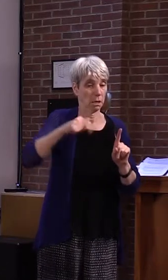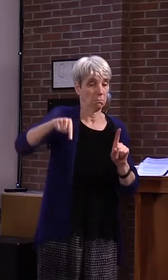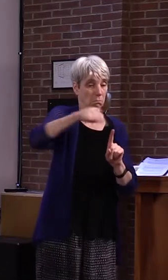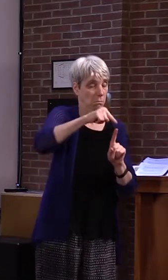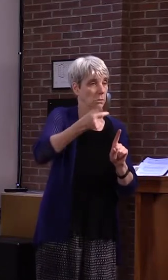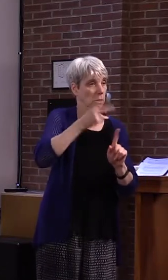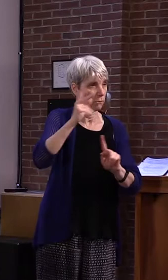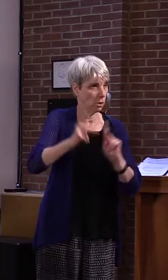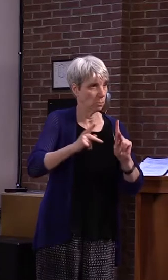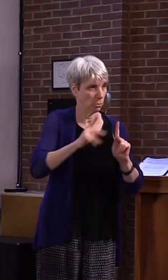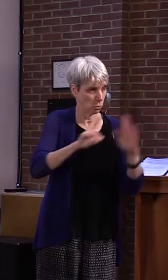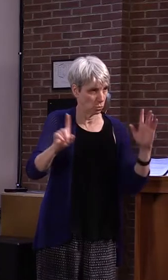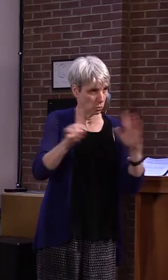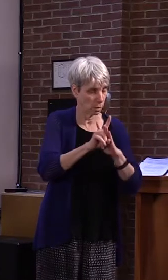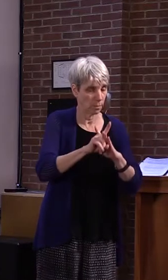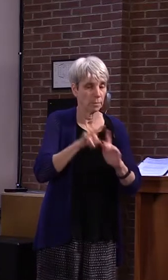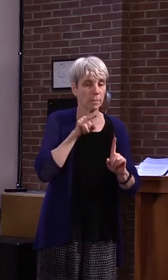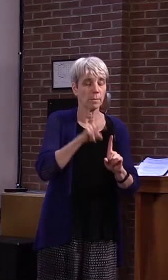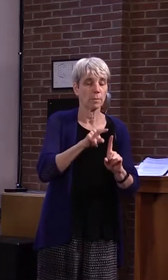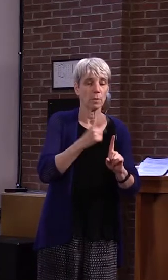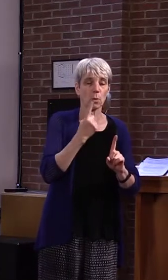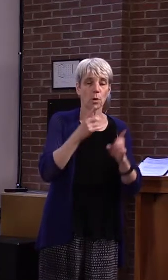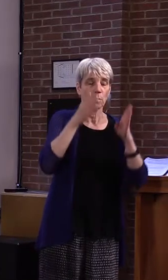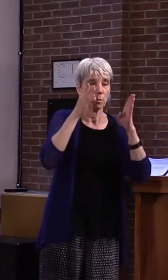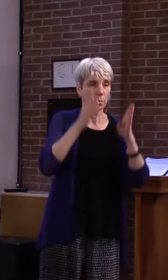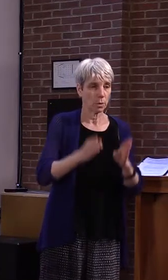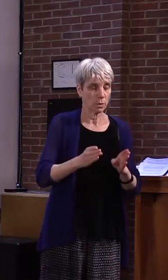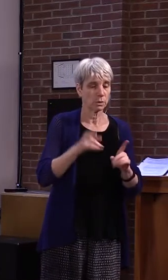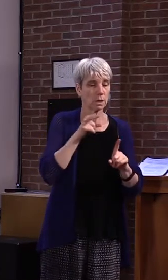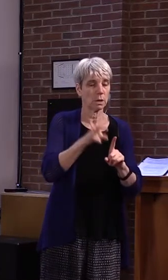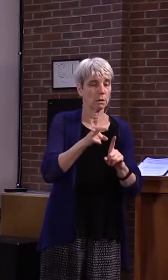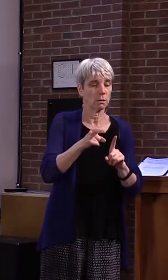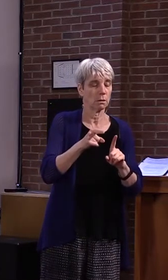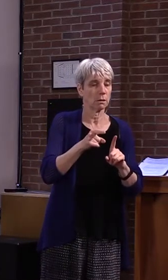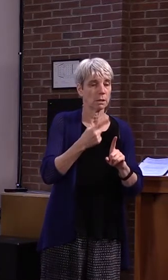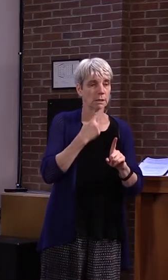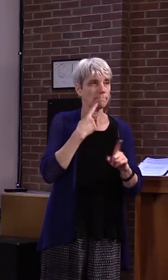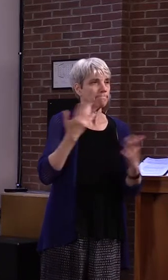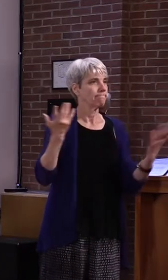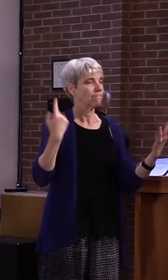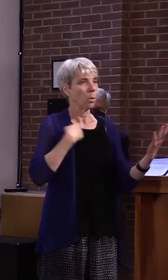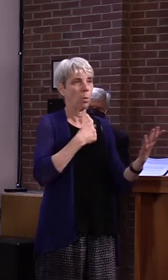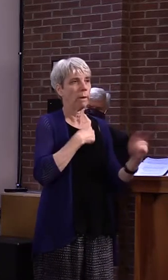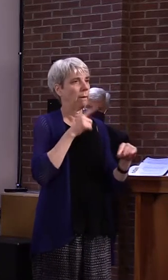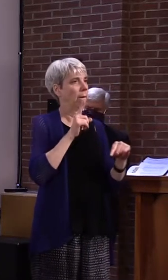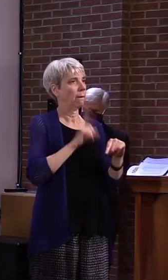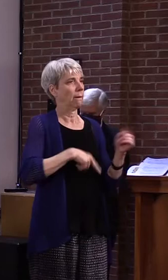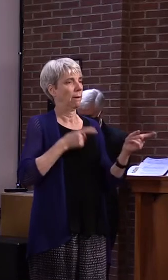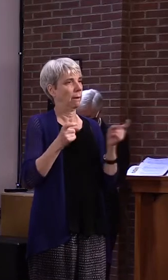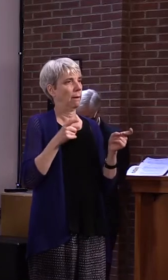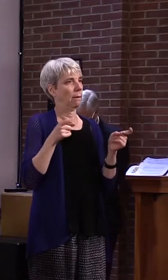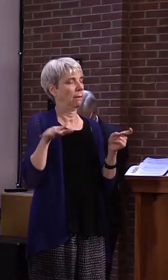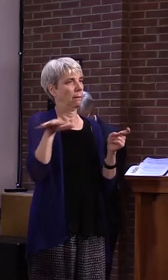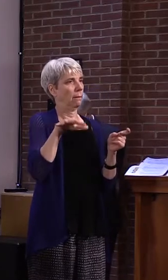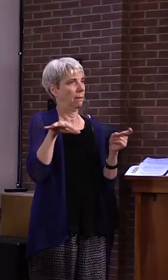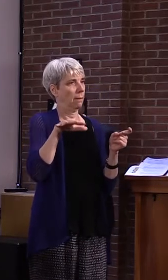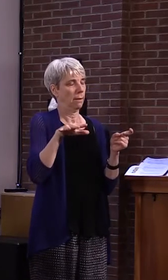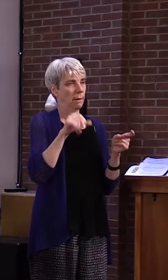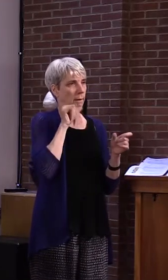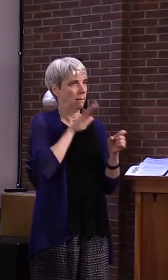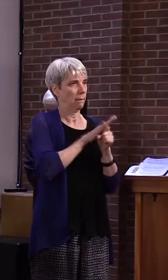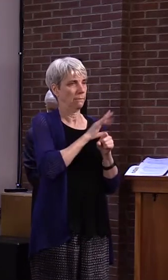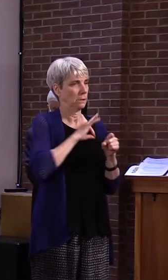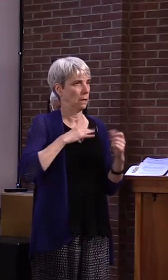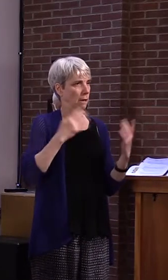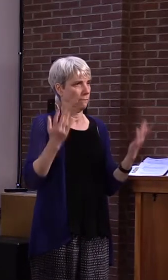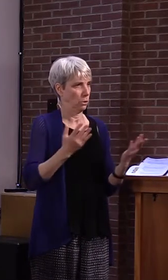that they don't have the personnel to deal with it, partially because the community of Richford is